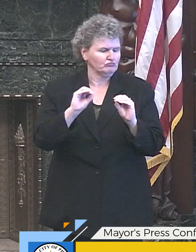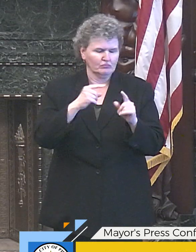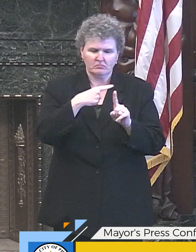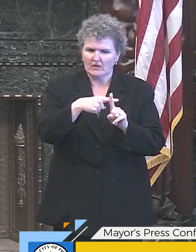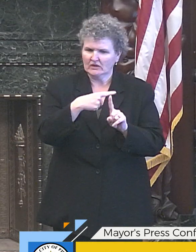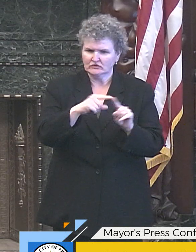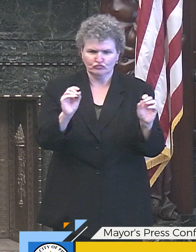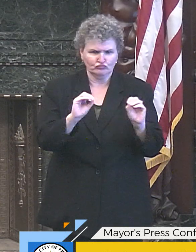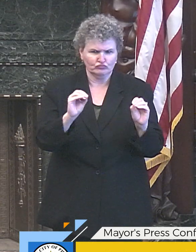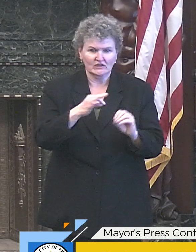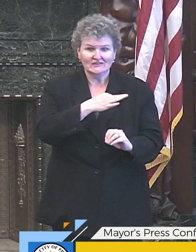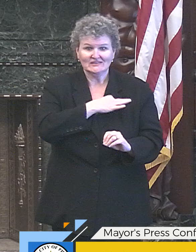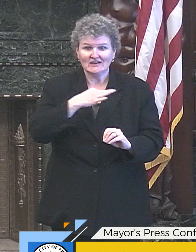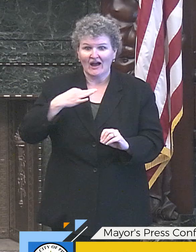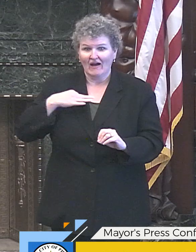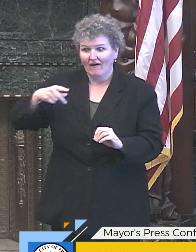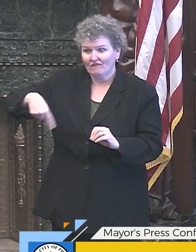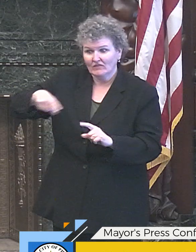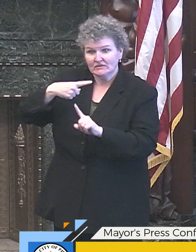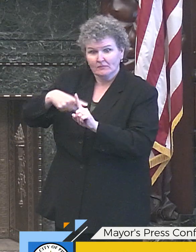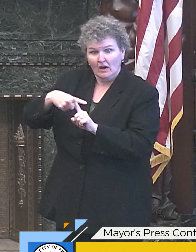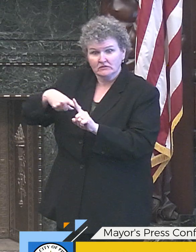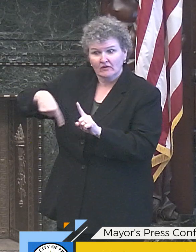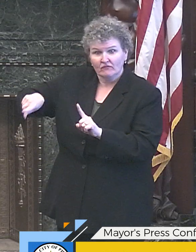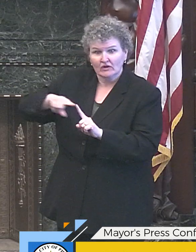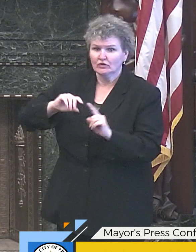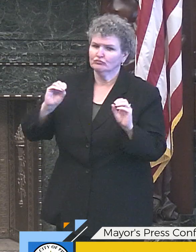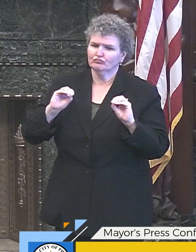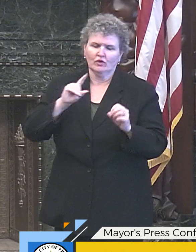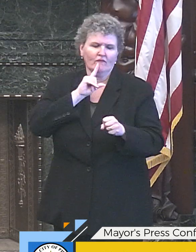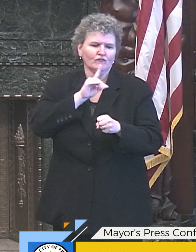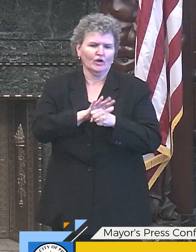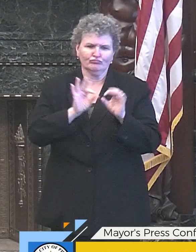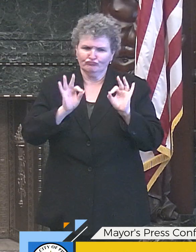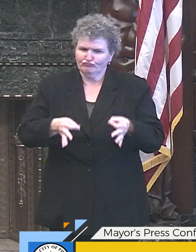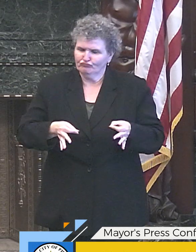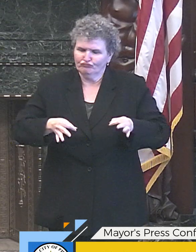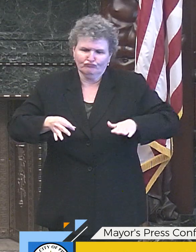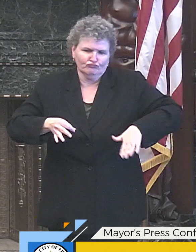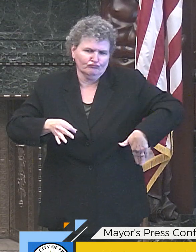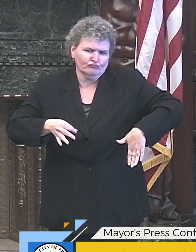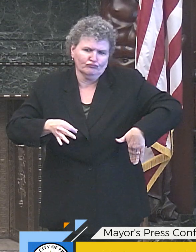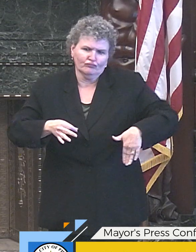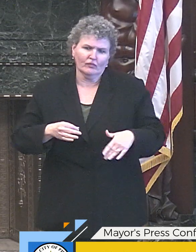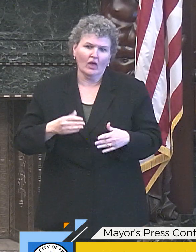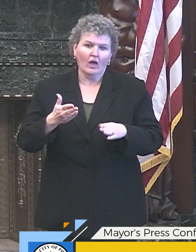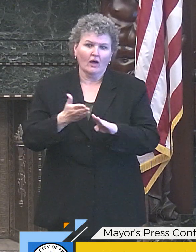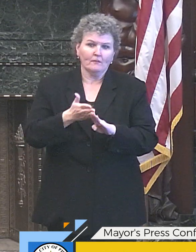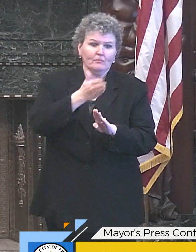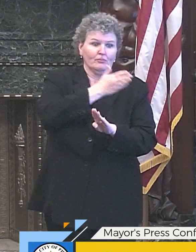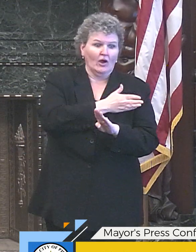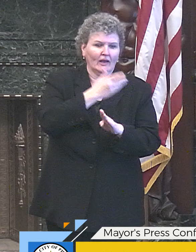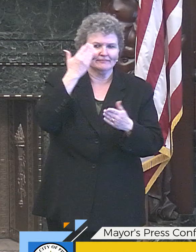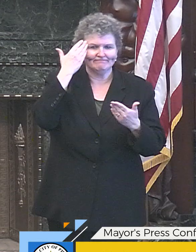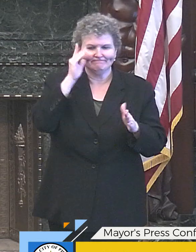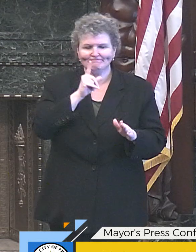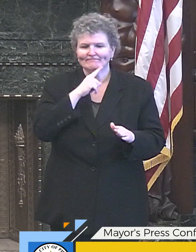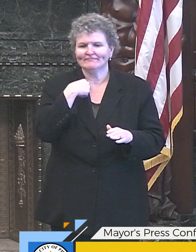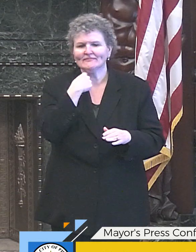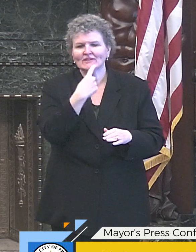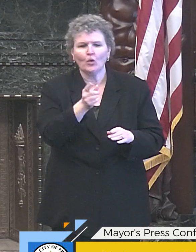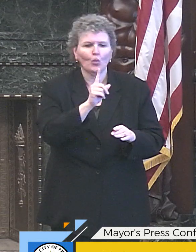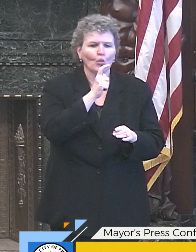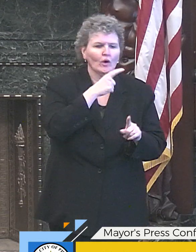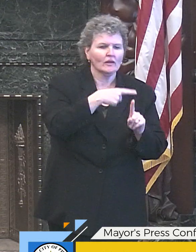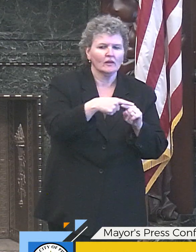tested positive or not, as has been our prior posture. As for the number of inmates